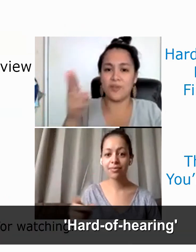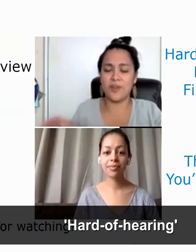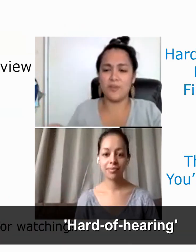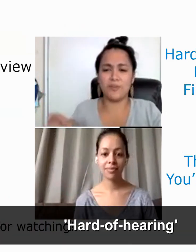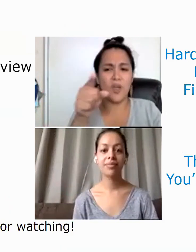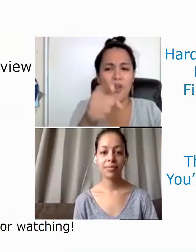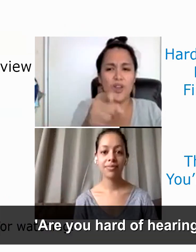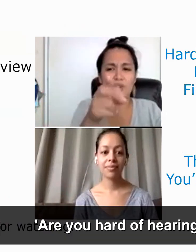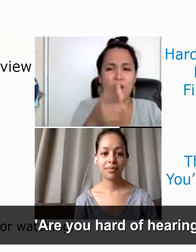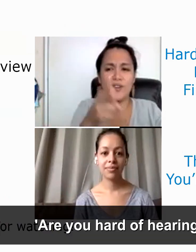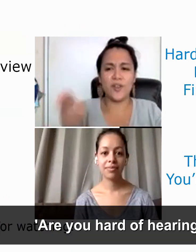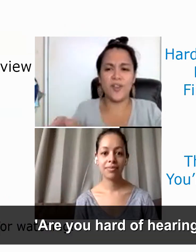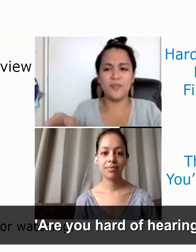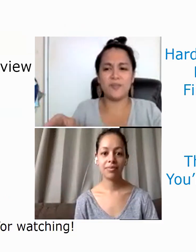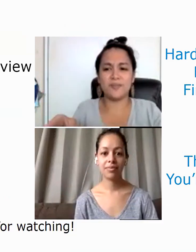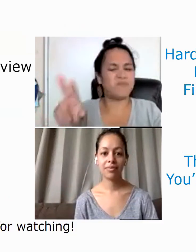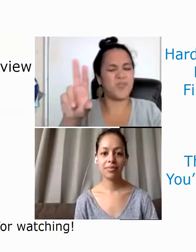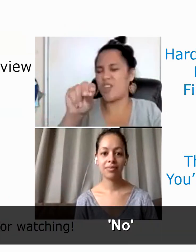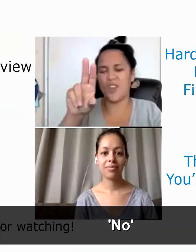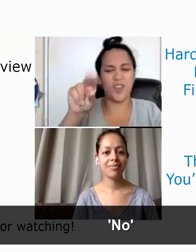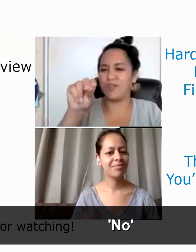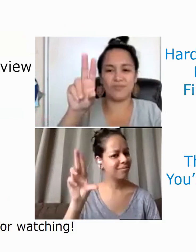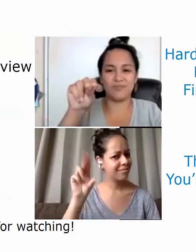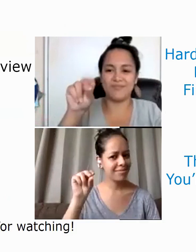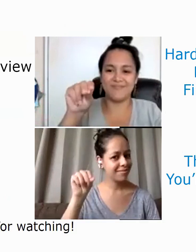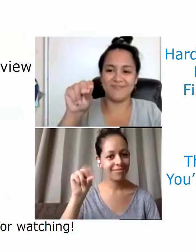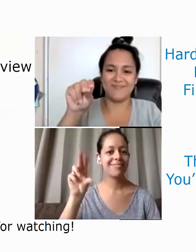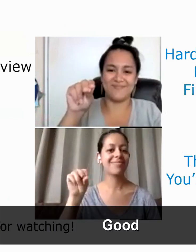Hard of hearing. Are you hard of hearing? Nah.